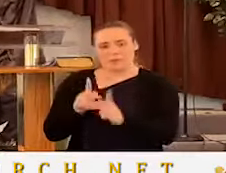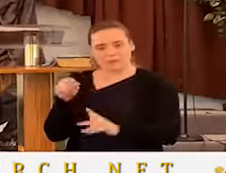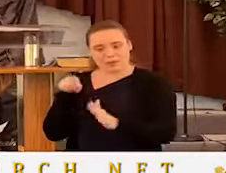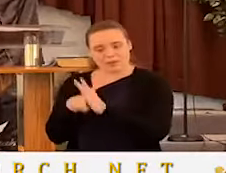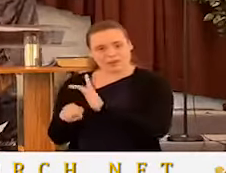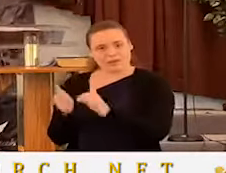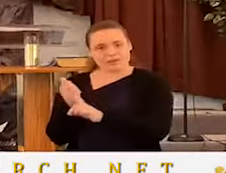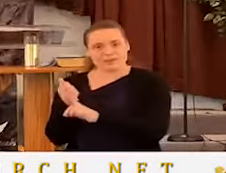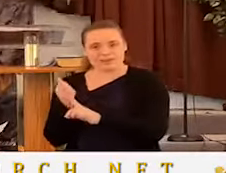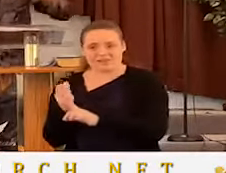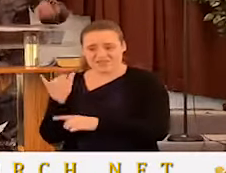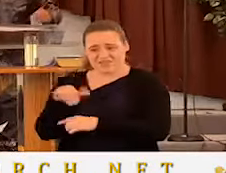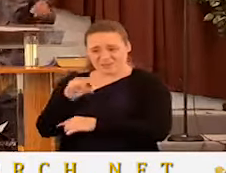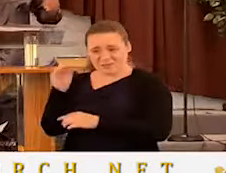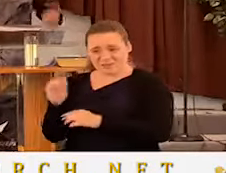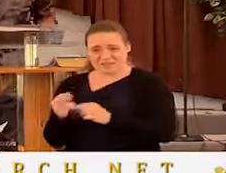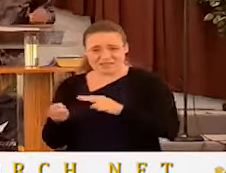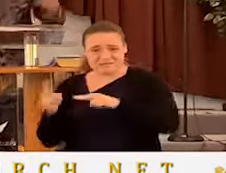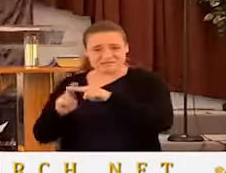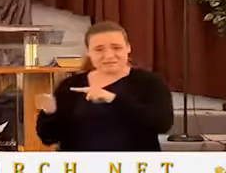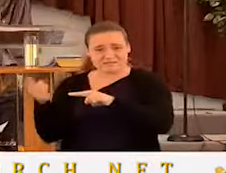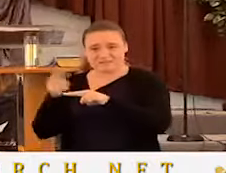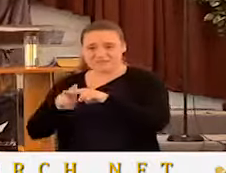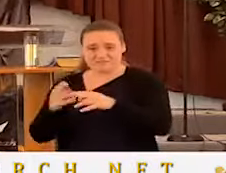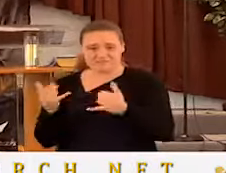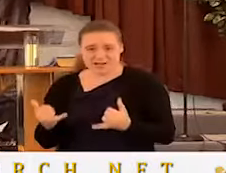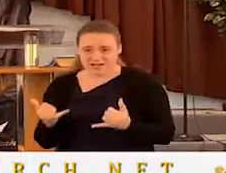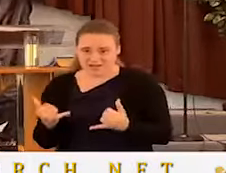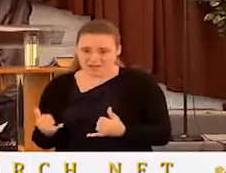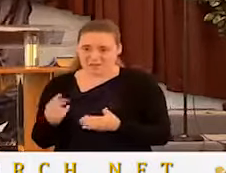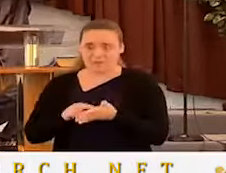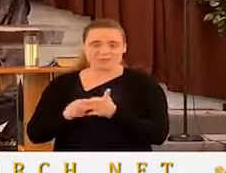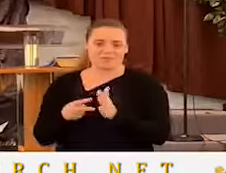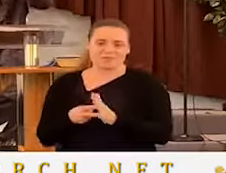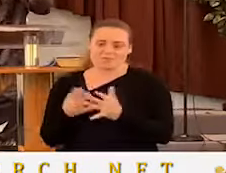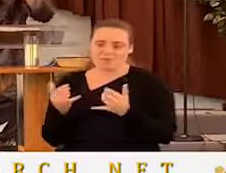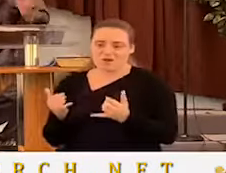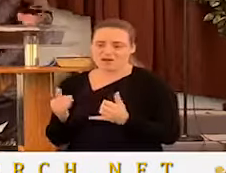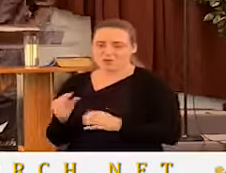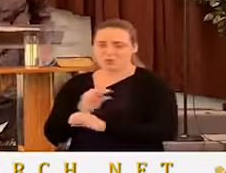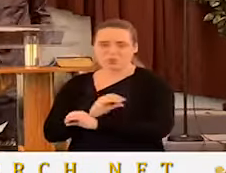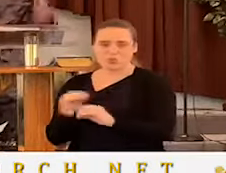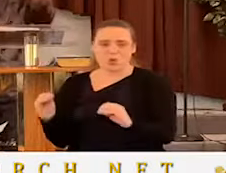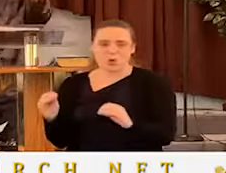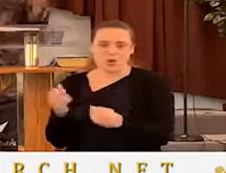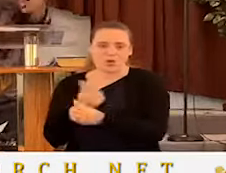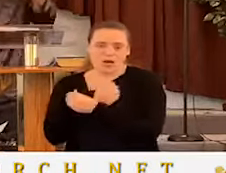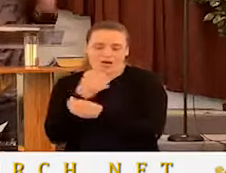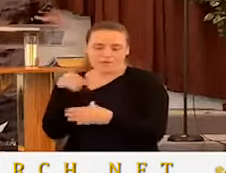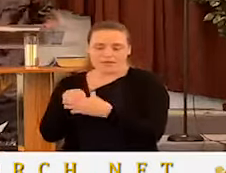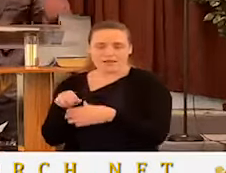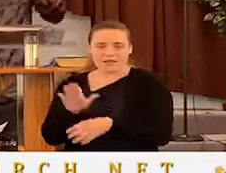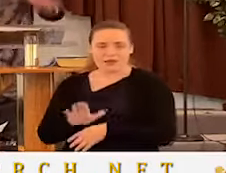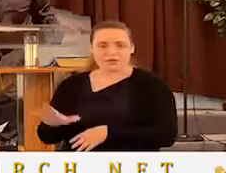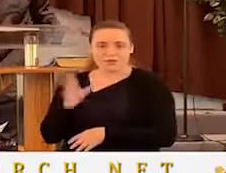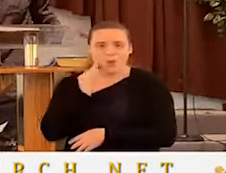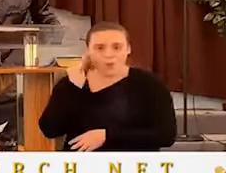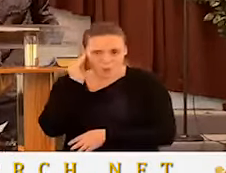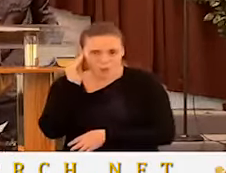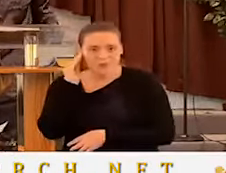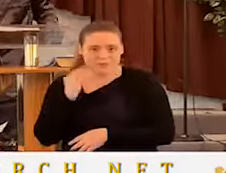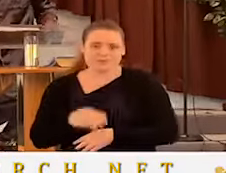is increasing, it's simply because there isn't any love in the home. When the church covers